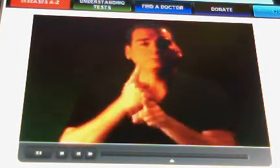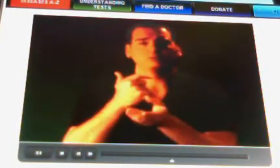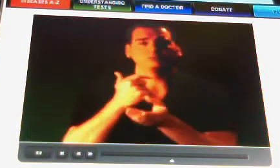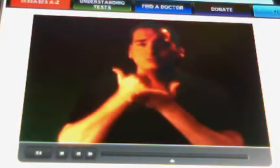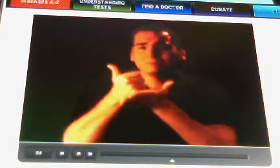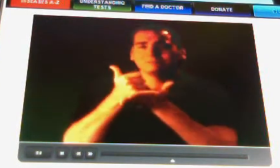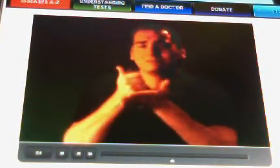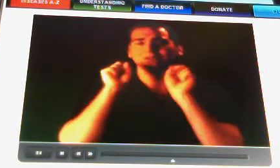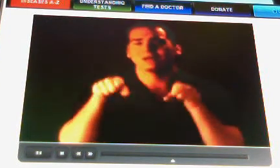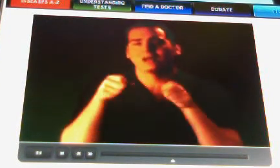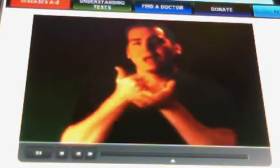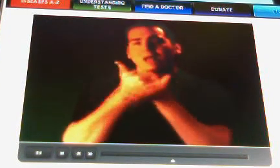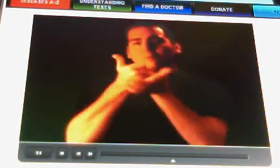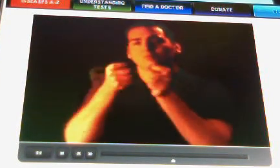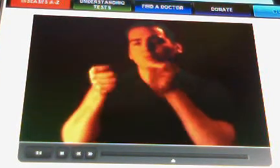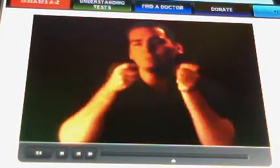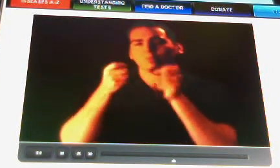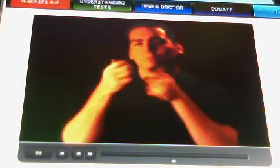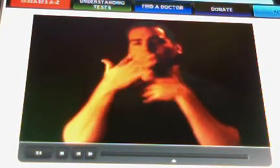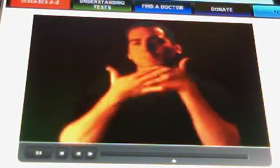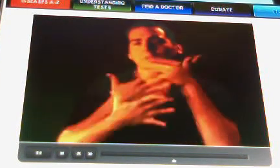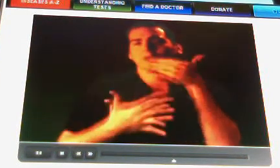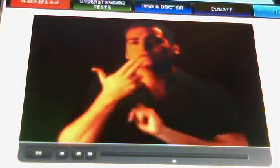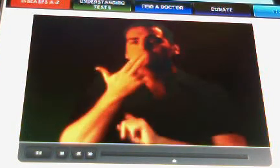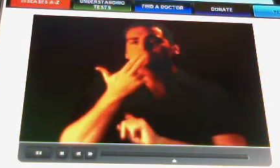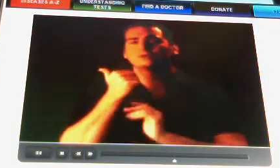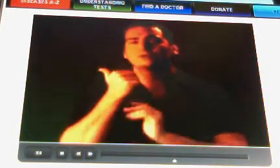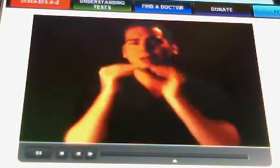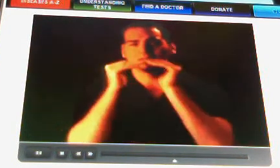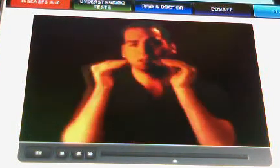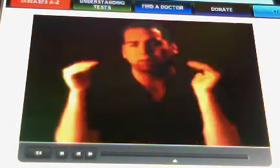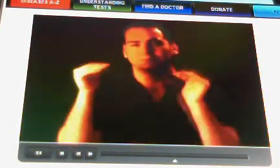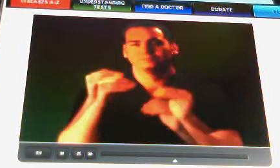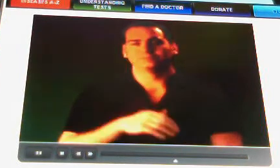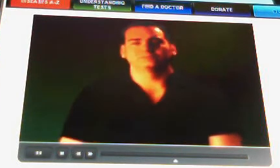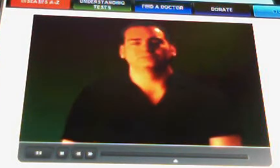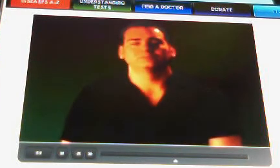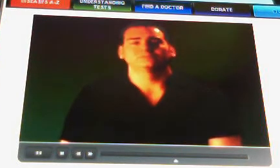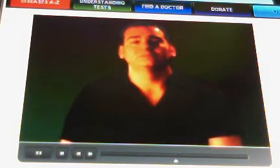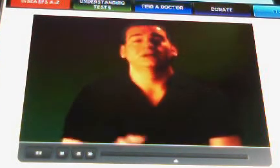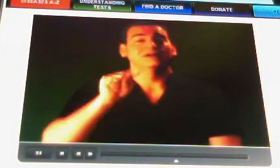This can be dangerous if it is not treated.